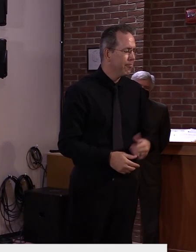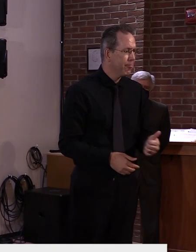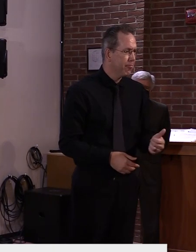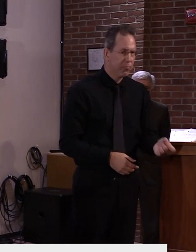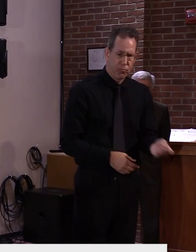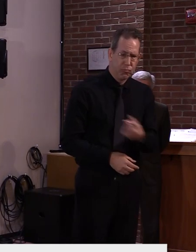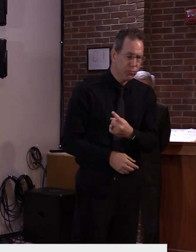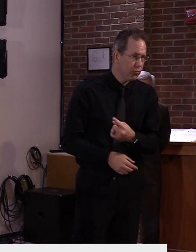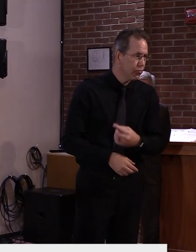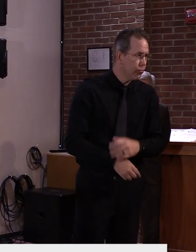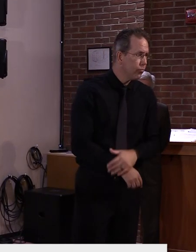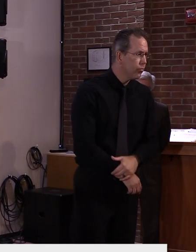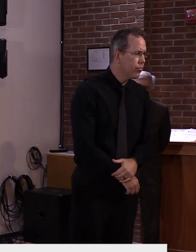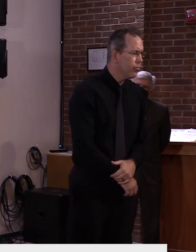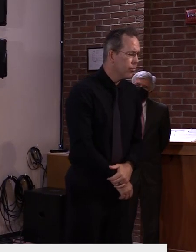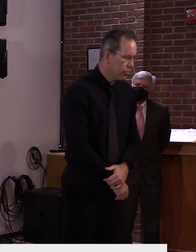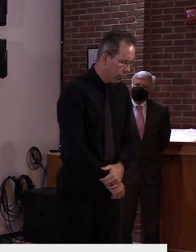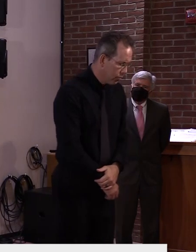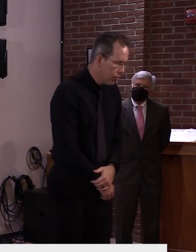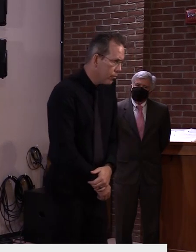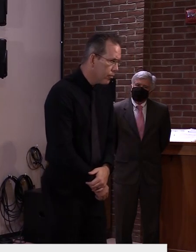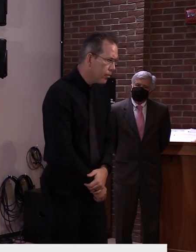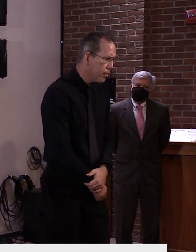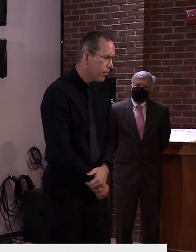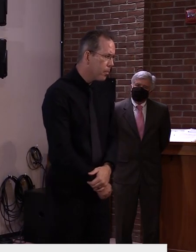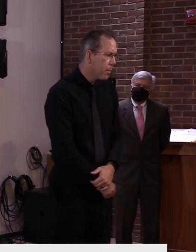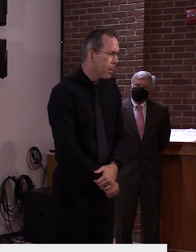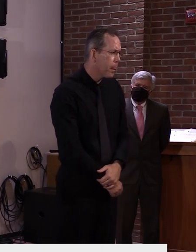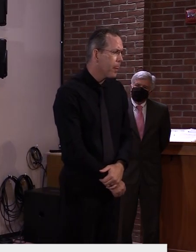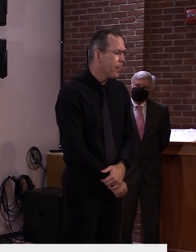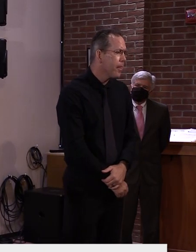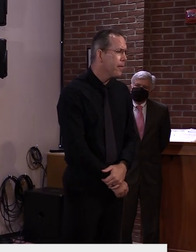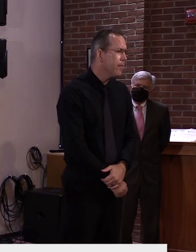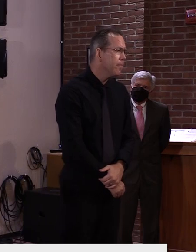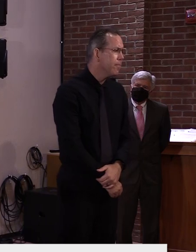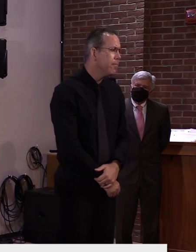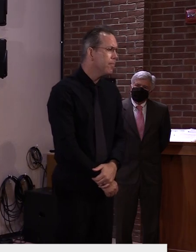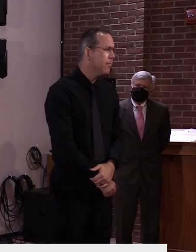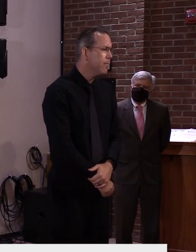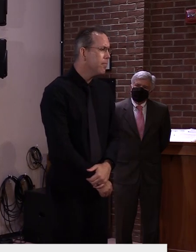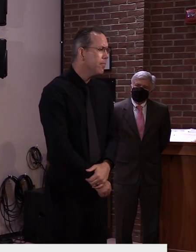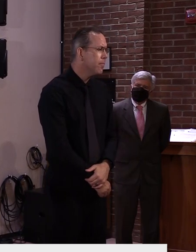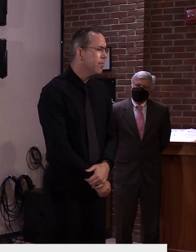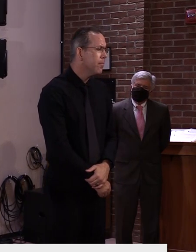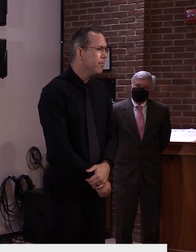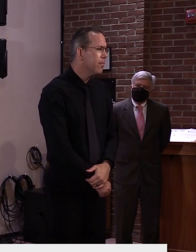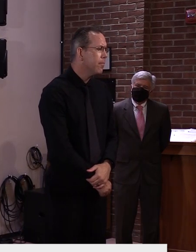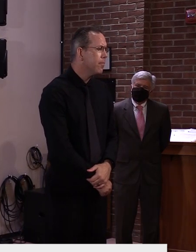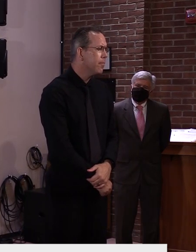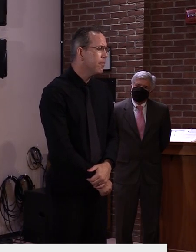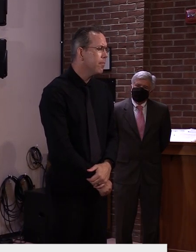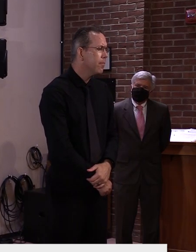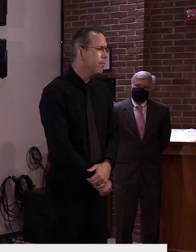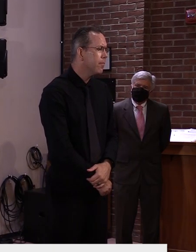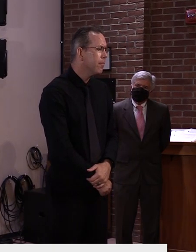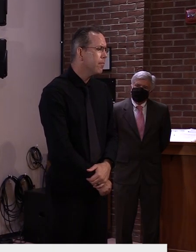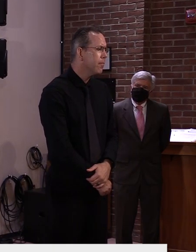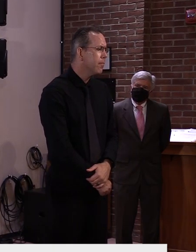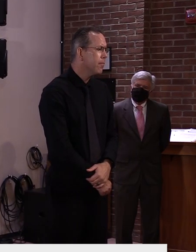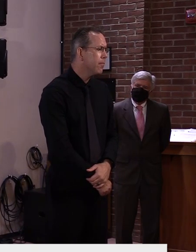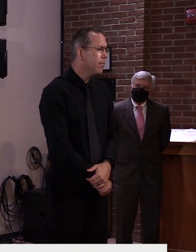today than I did on Friday. I first was curious if there was an update on the state's response to the